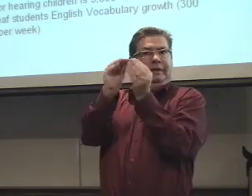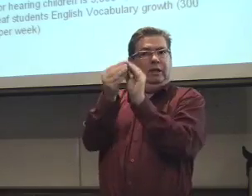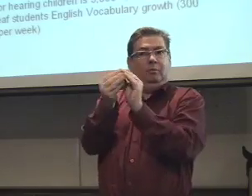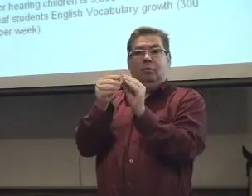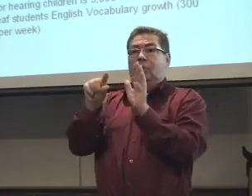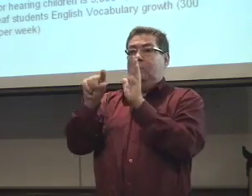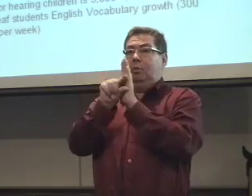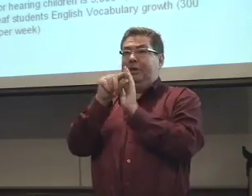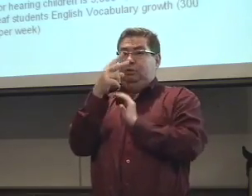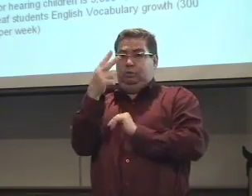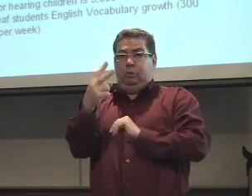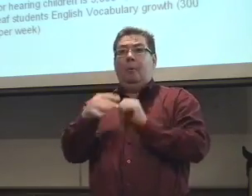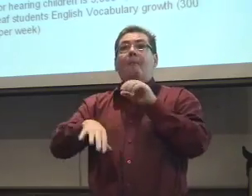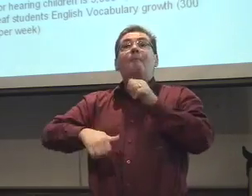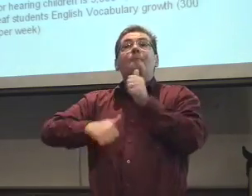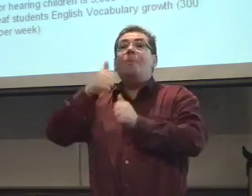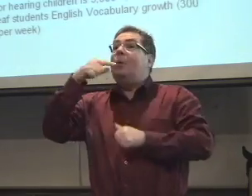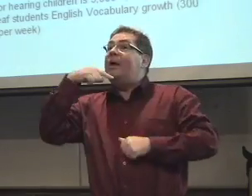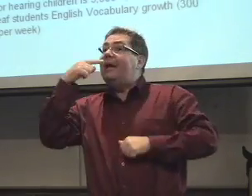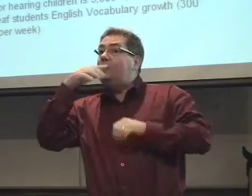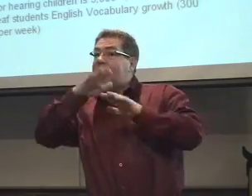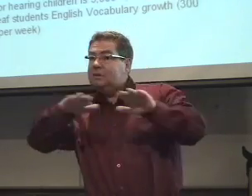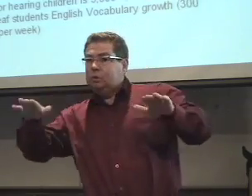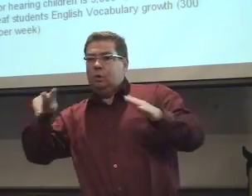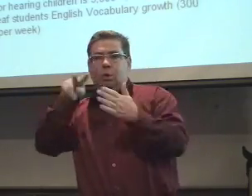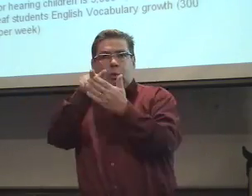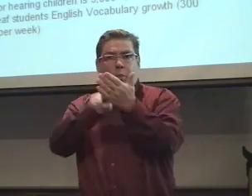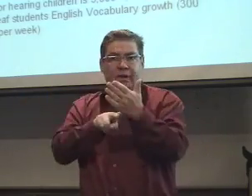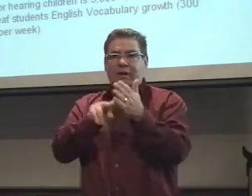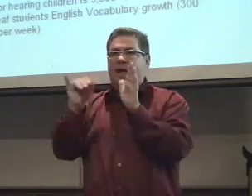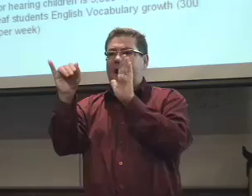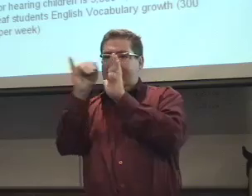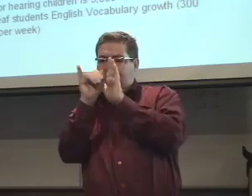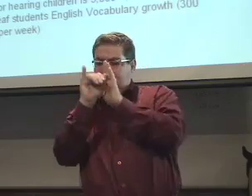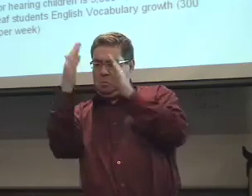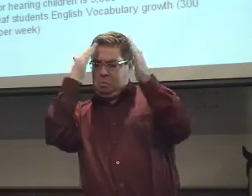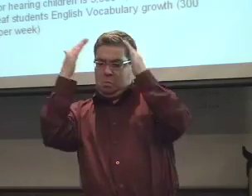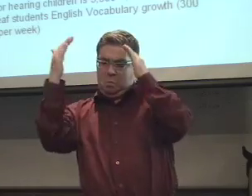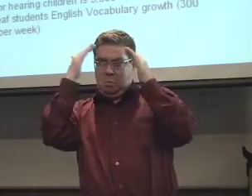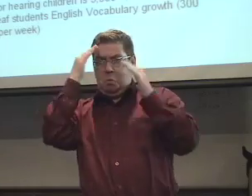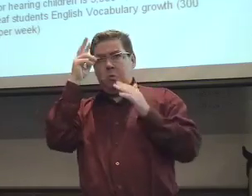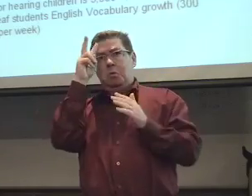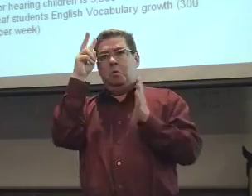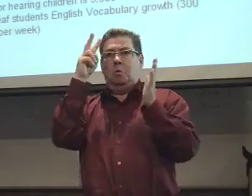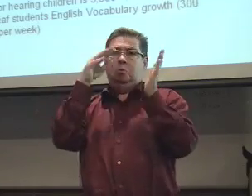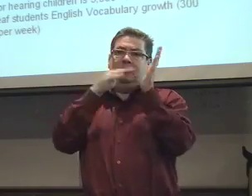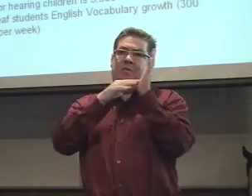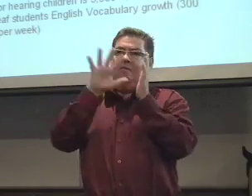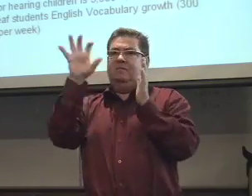most hearing kids can read and identify 2,000 to 5,000 words.